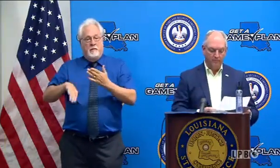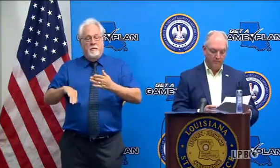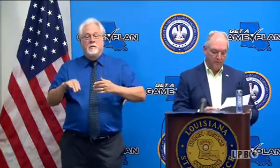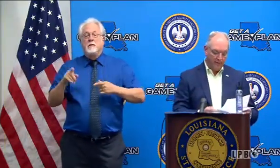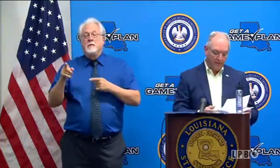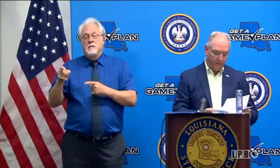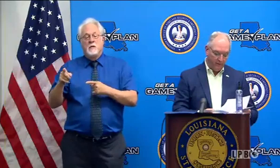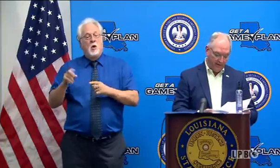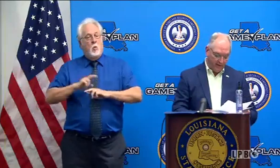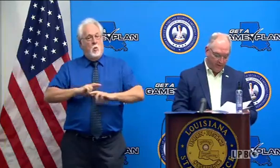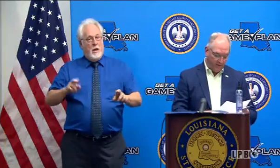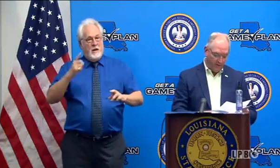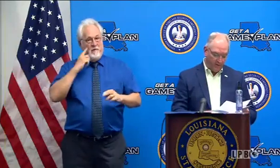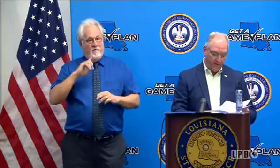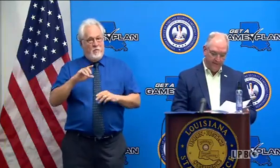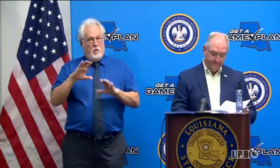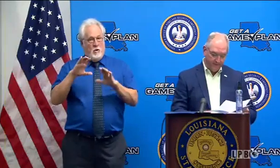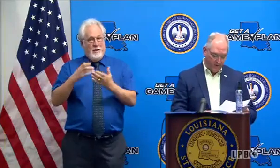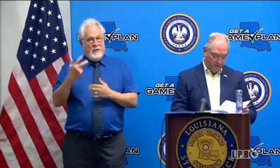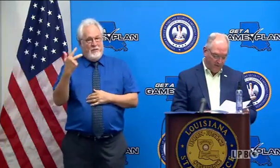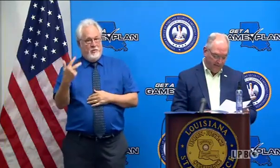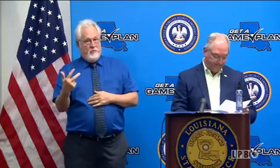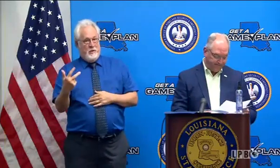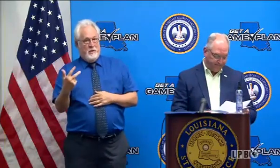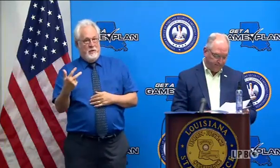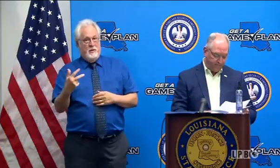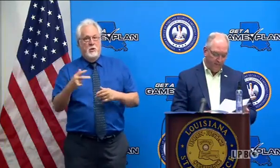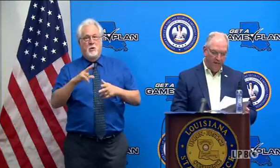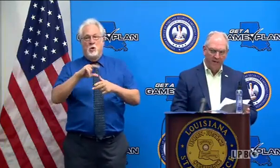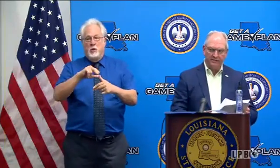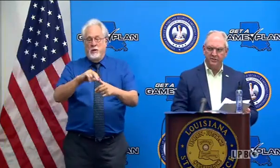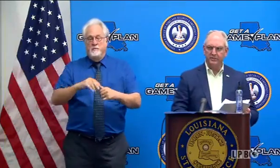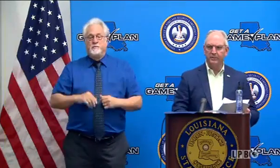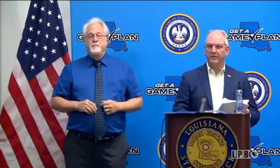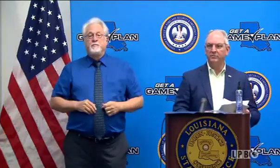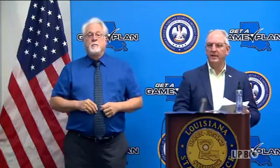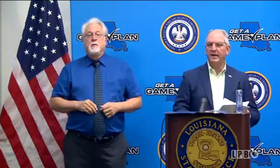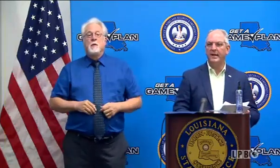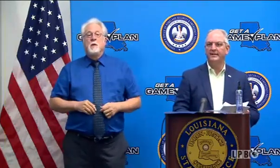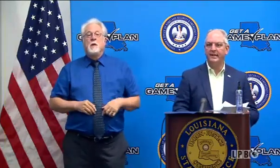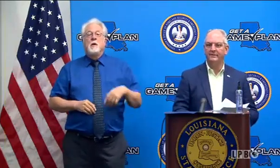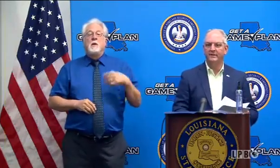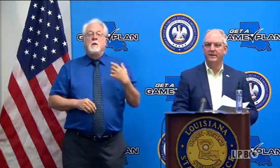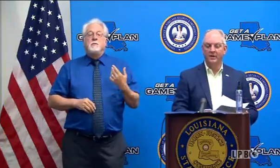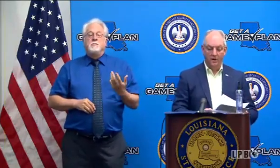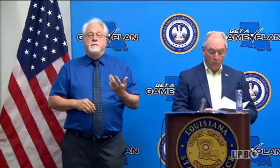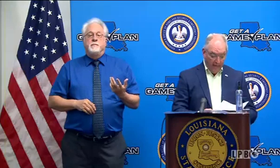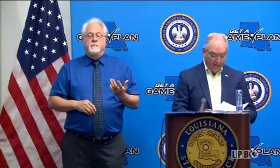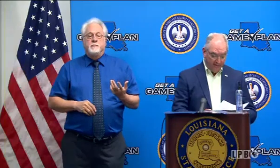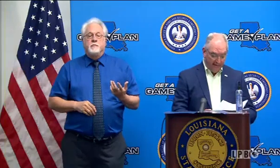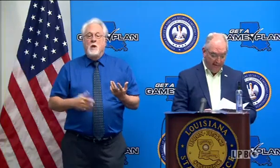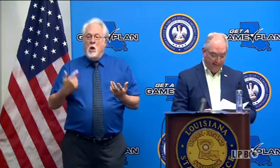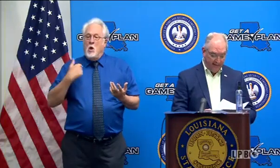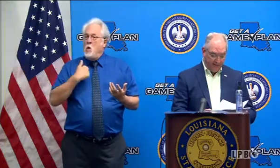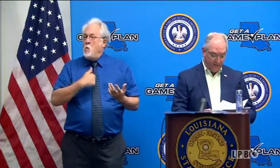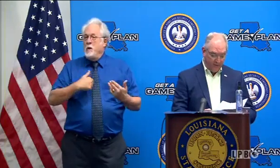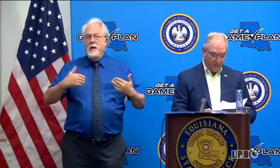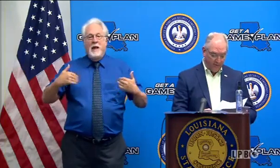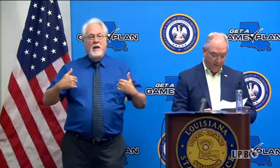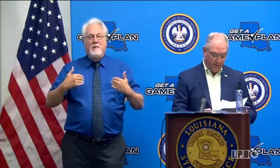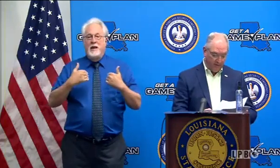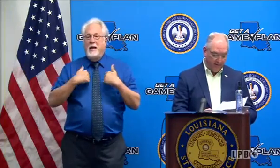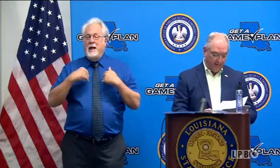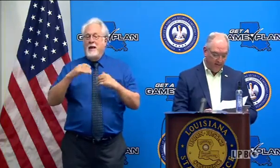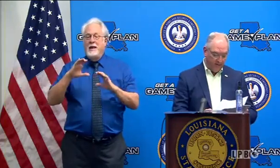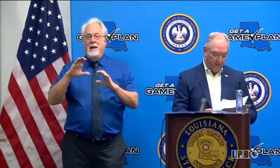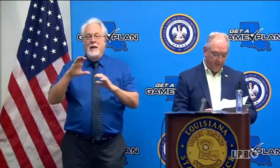need to be ready for a Category 3 hurricane. Just to put this into context, we haven't had a Category